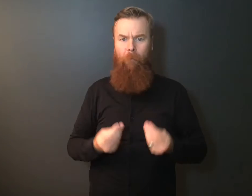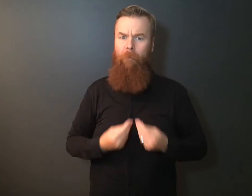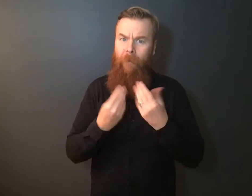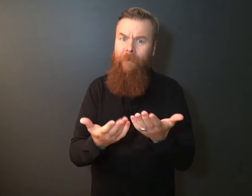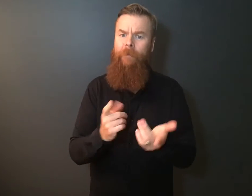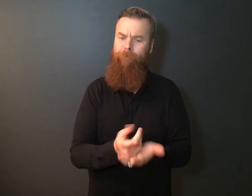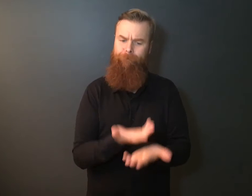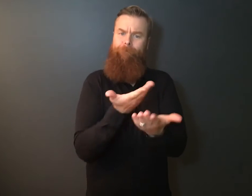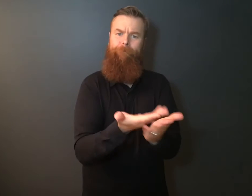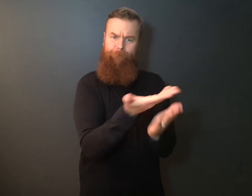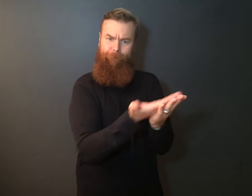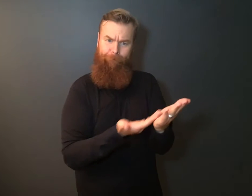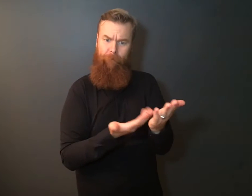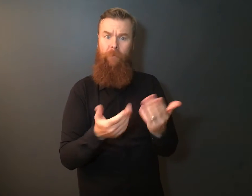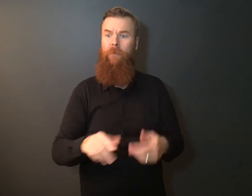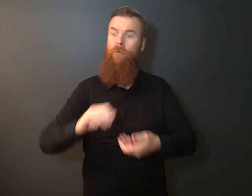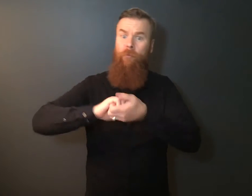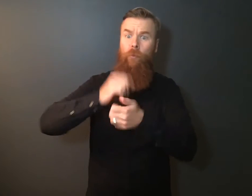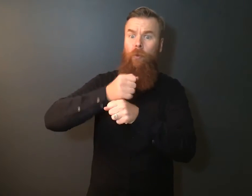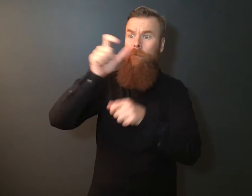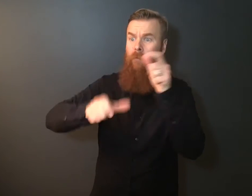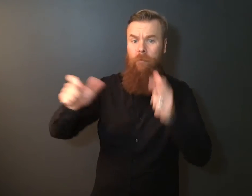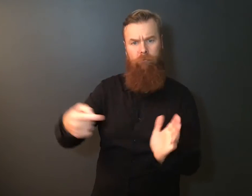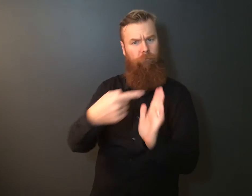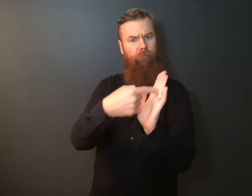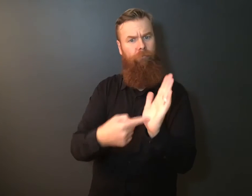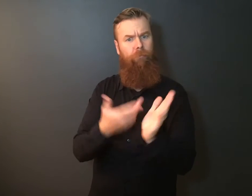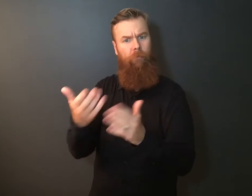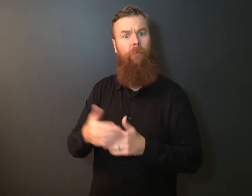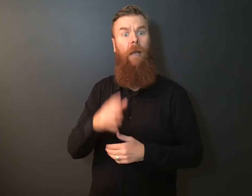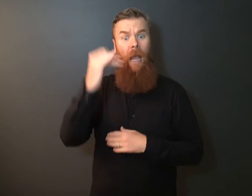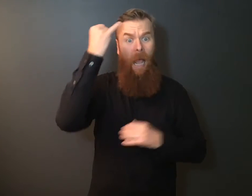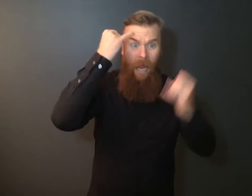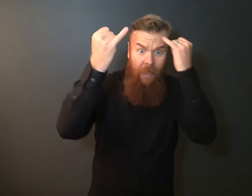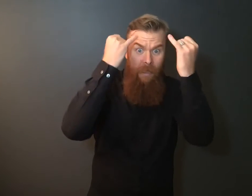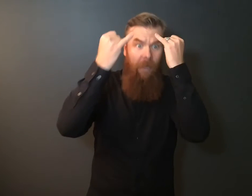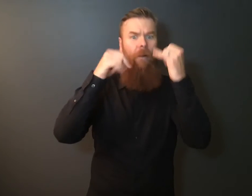concerns, ideas that were and are important to us, youth with disabilities.